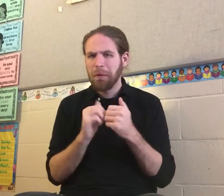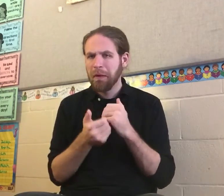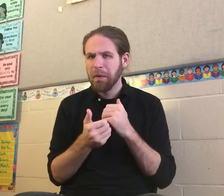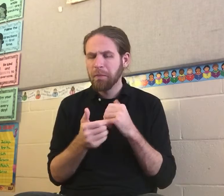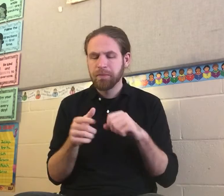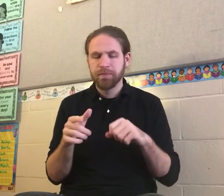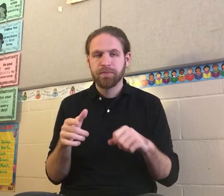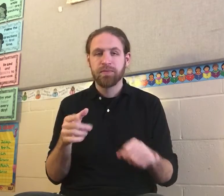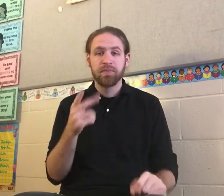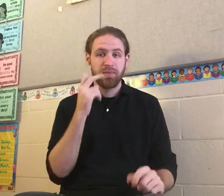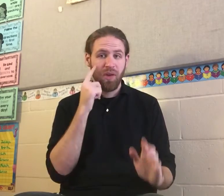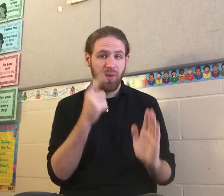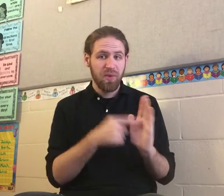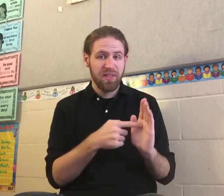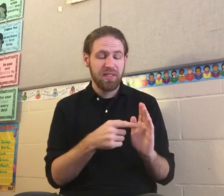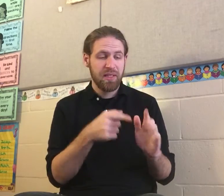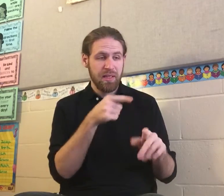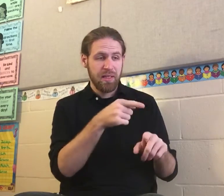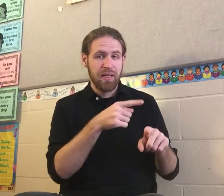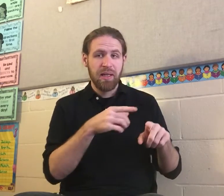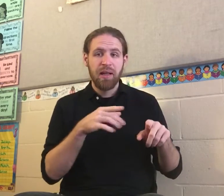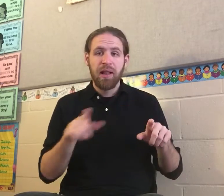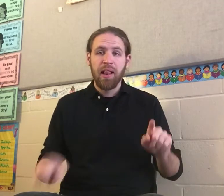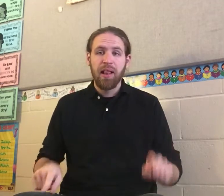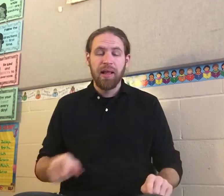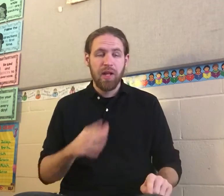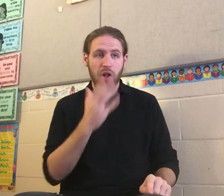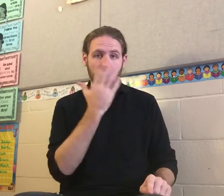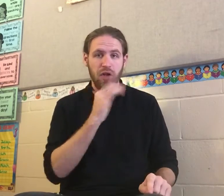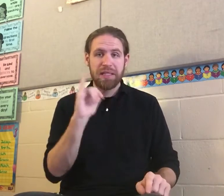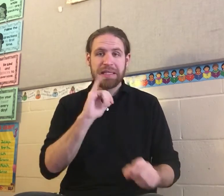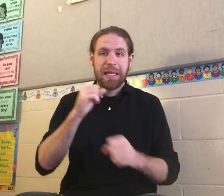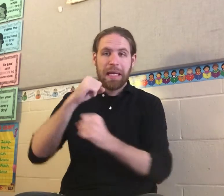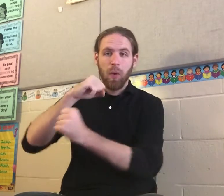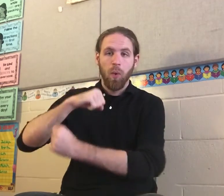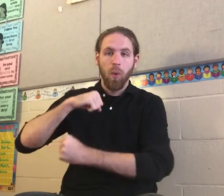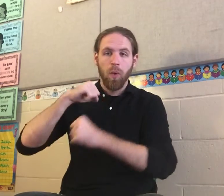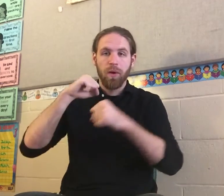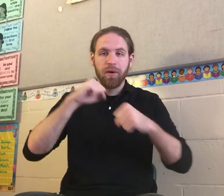Notice the oar-like shape of the legs that it uses for paddling.